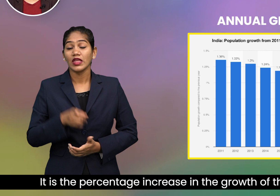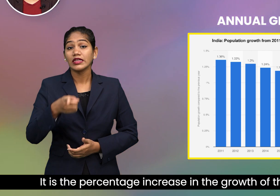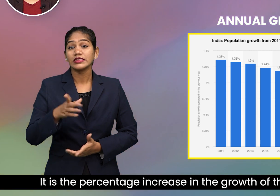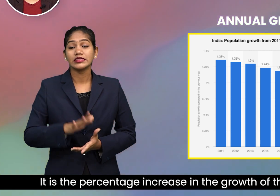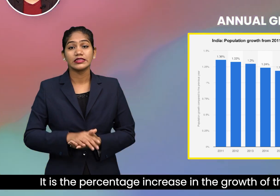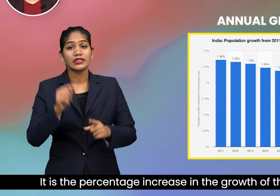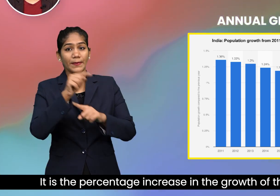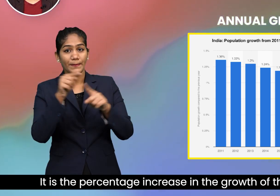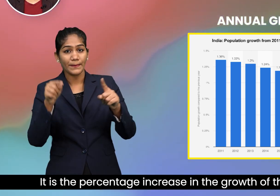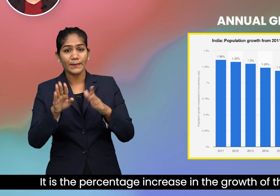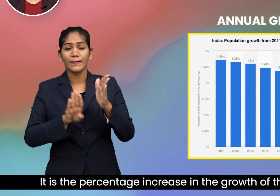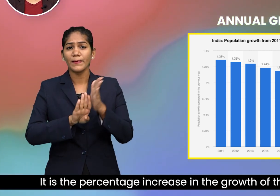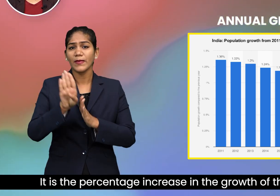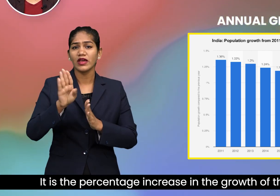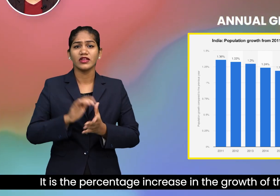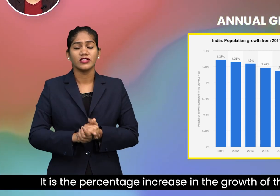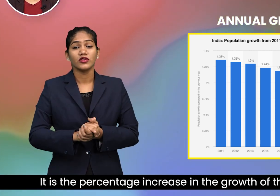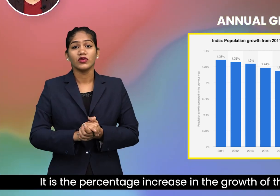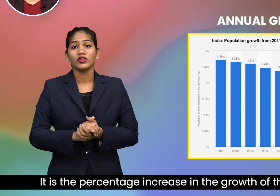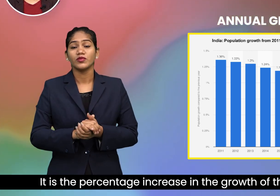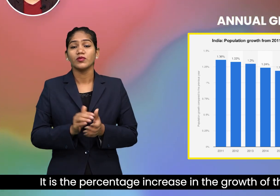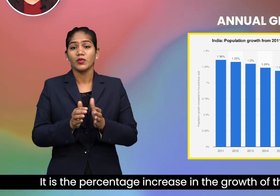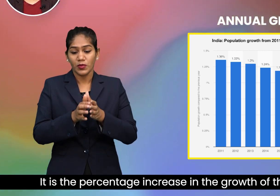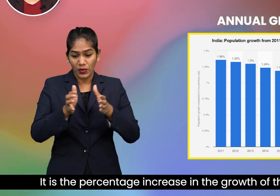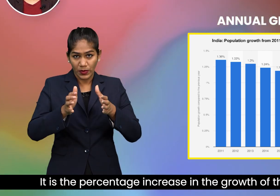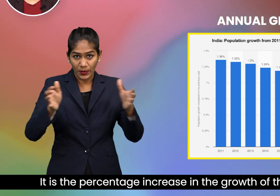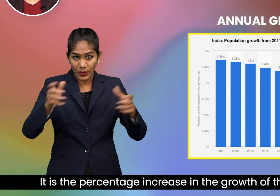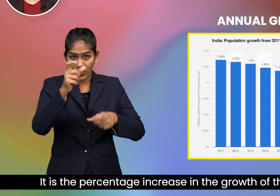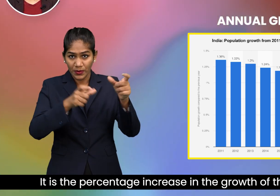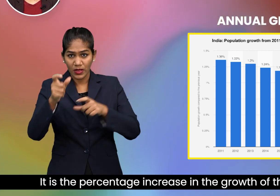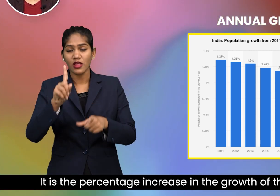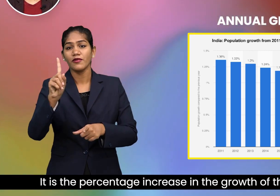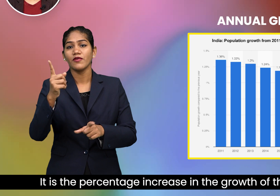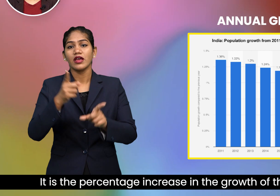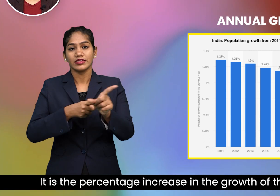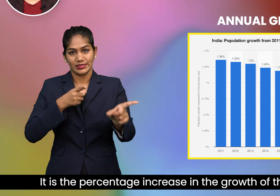It is a percentage increase in the growth of the population per year.